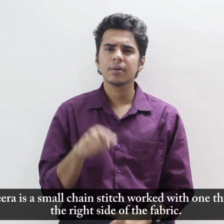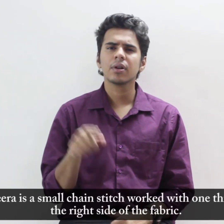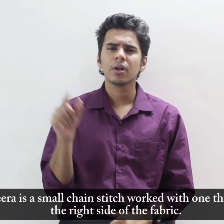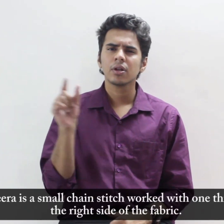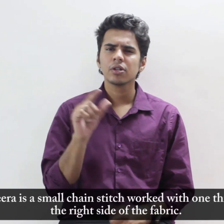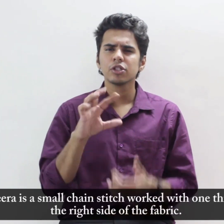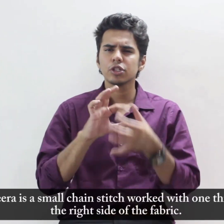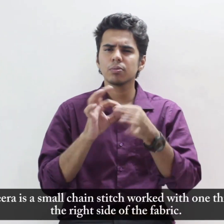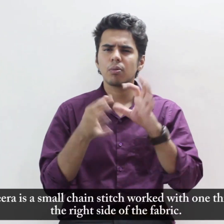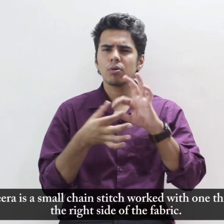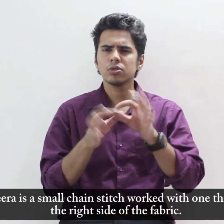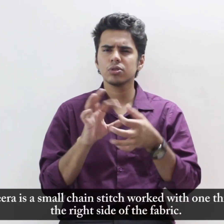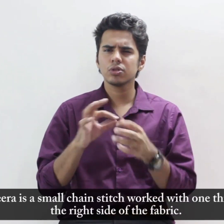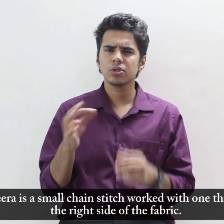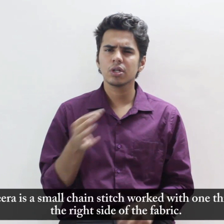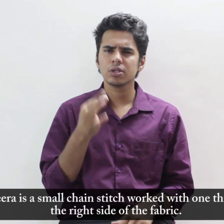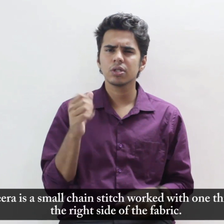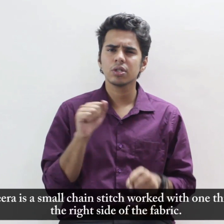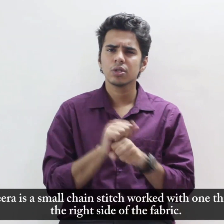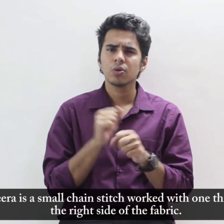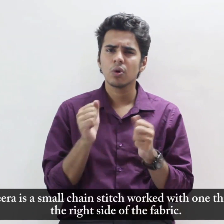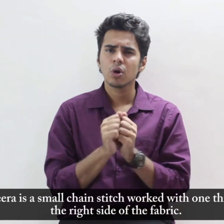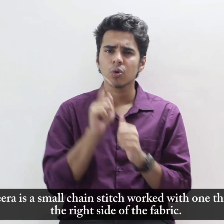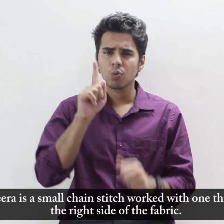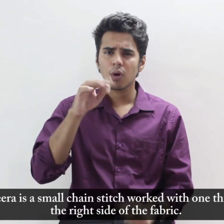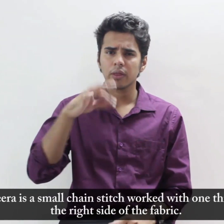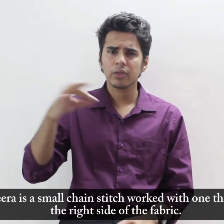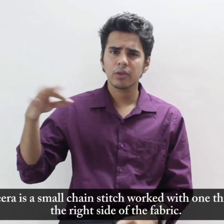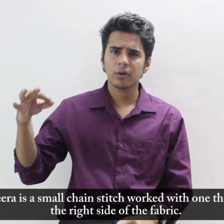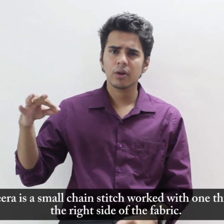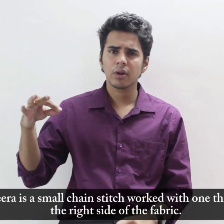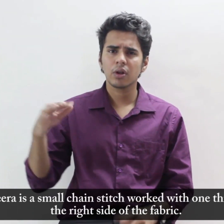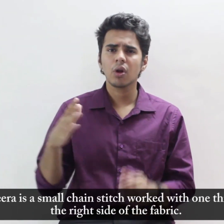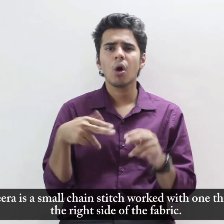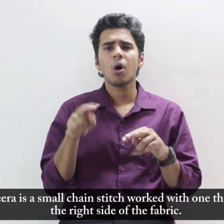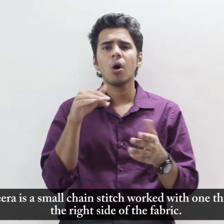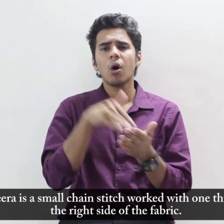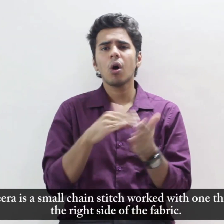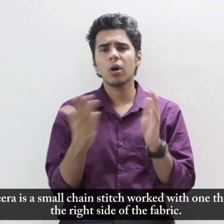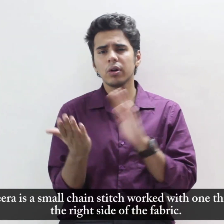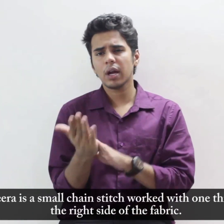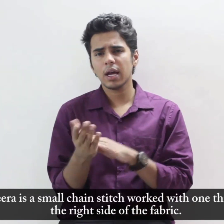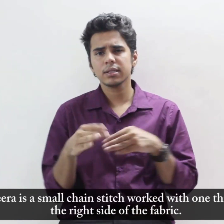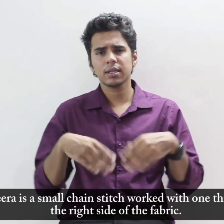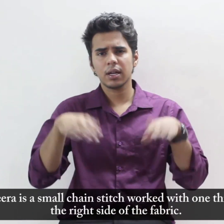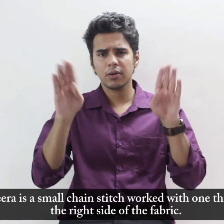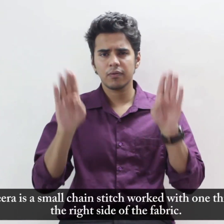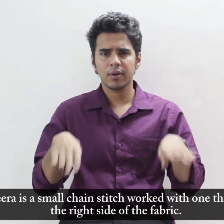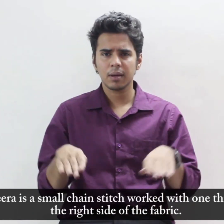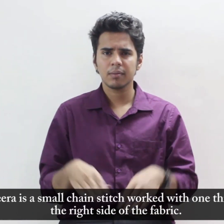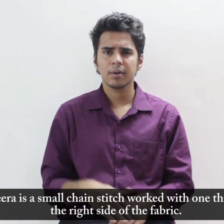Zanzira is a small chain stitch worked with one thread on the right side of the fabric.